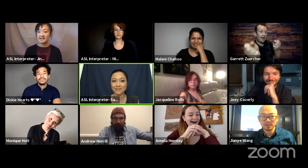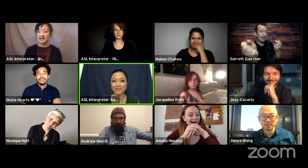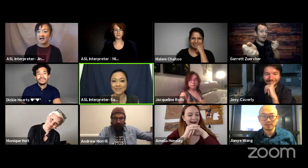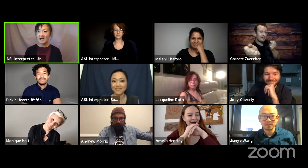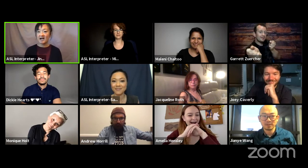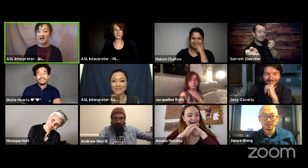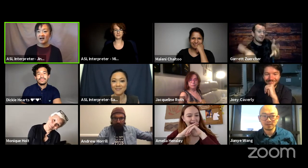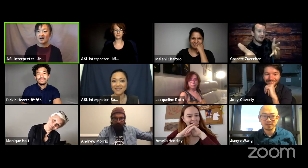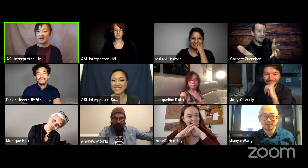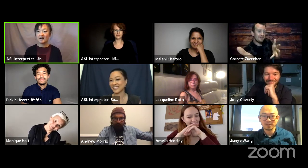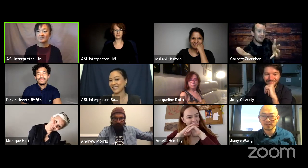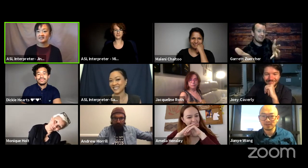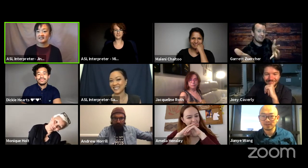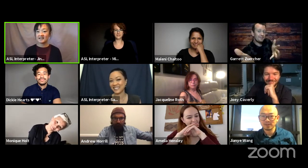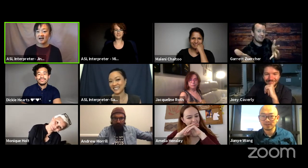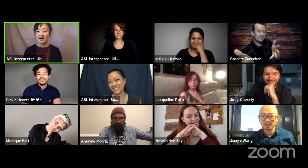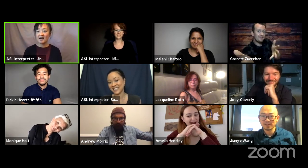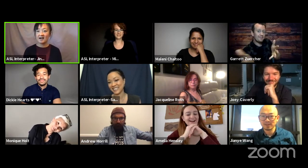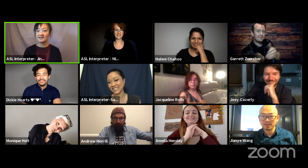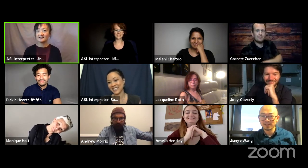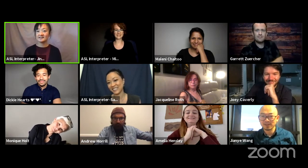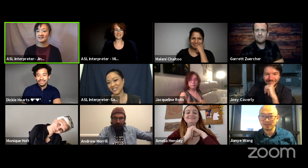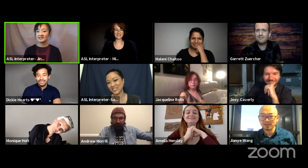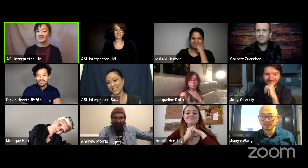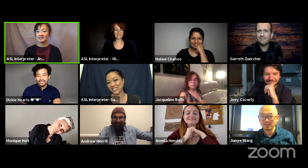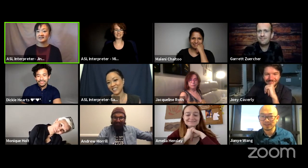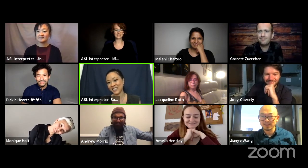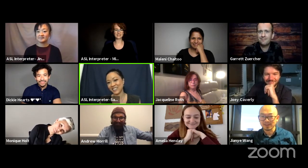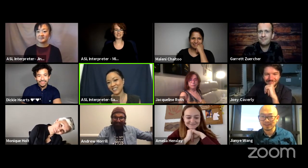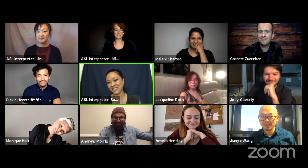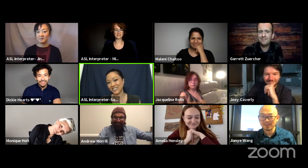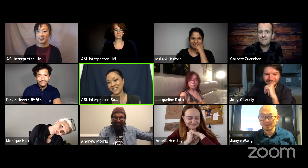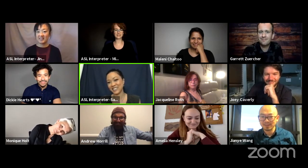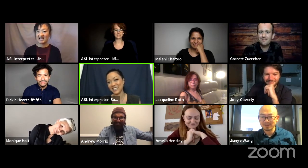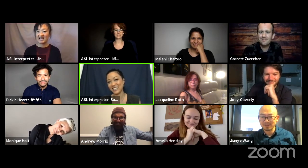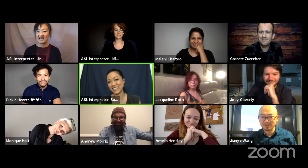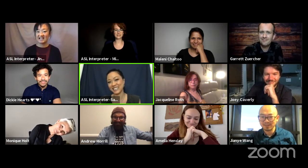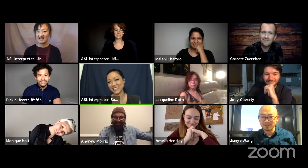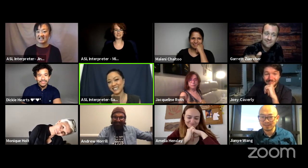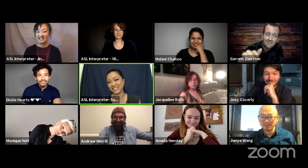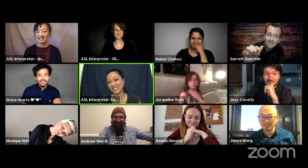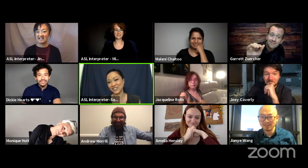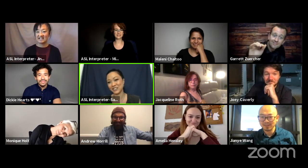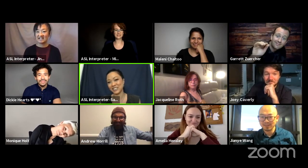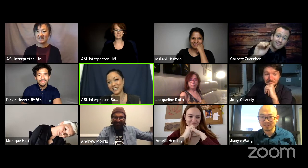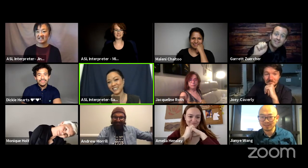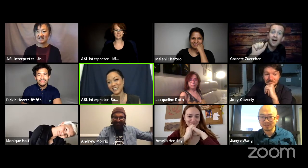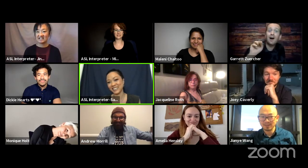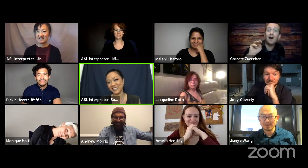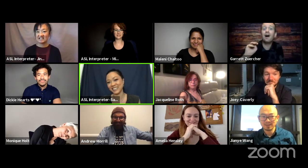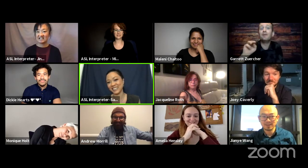Ta-da, ta-da. Is she here? Is she